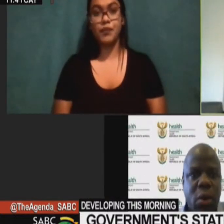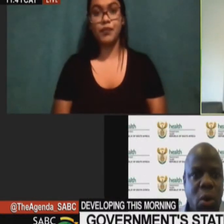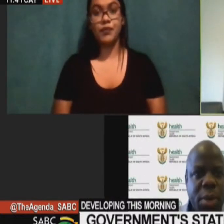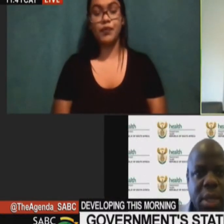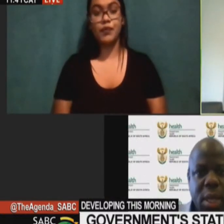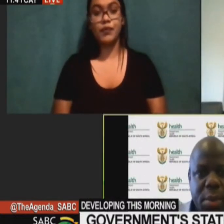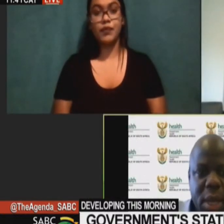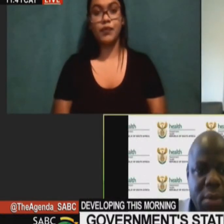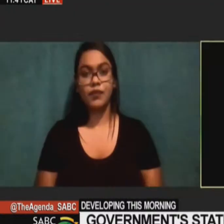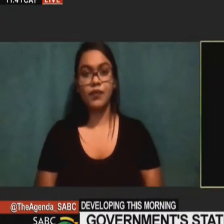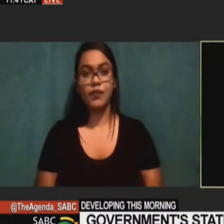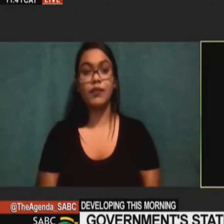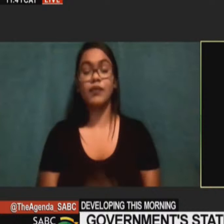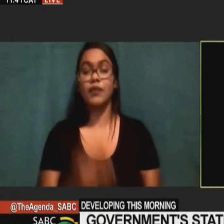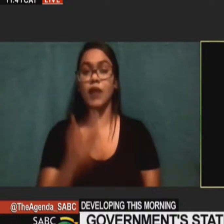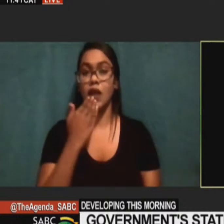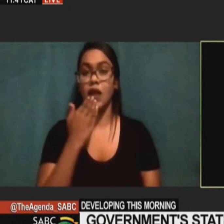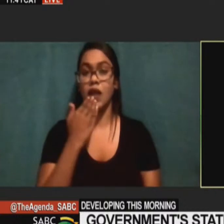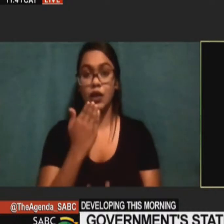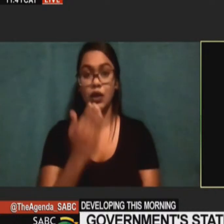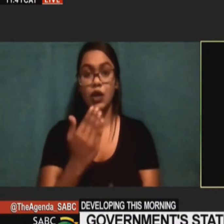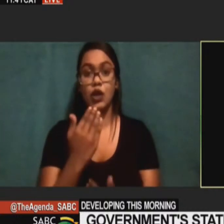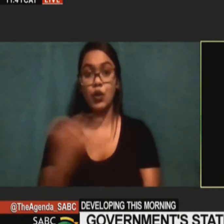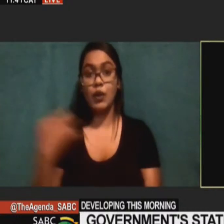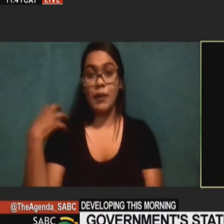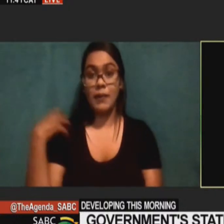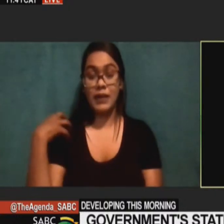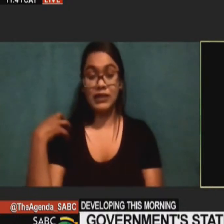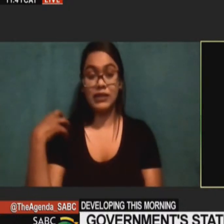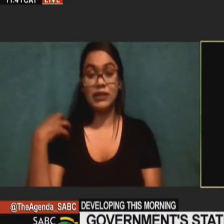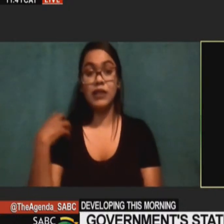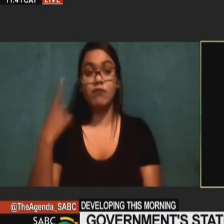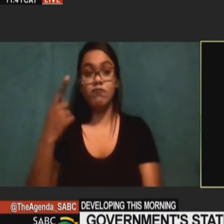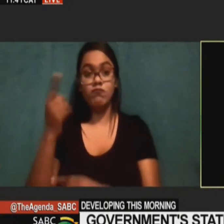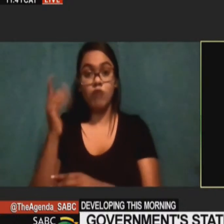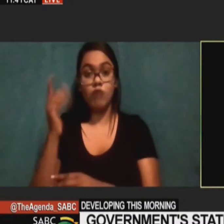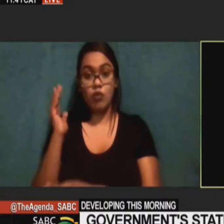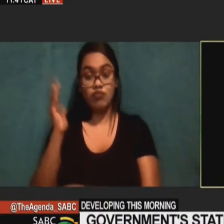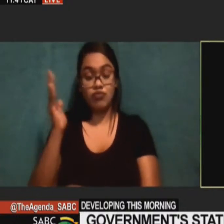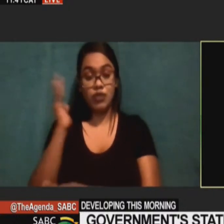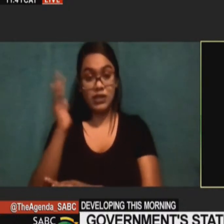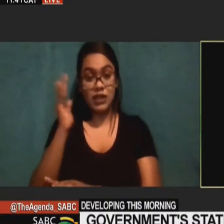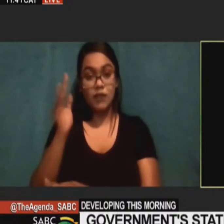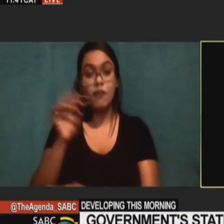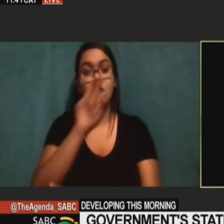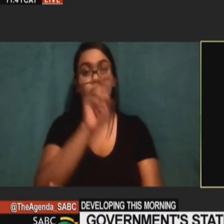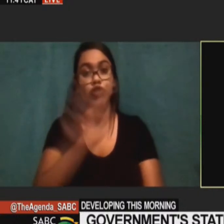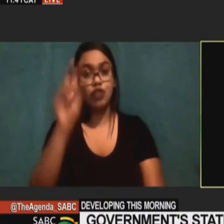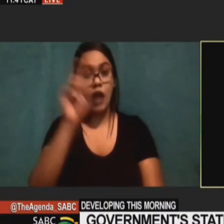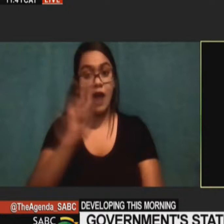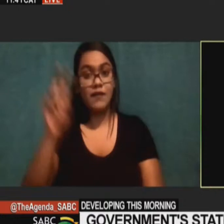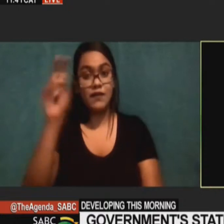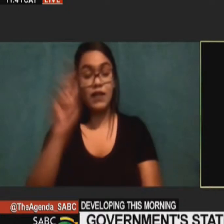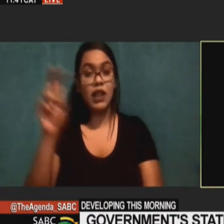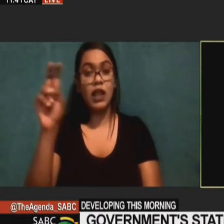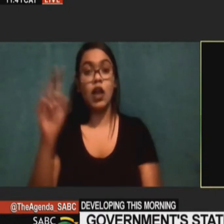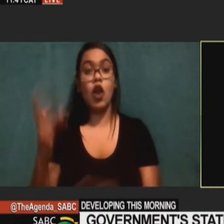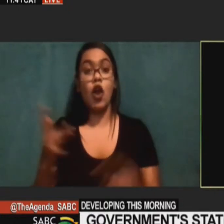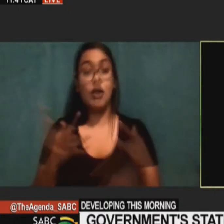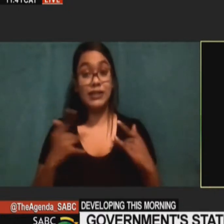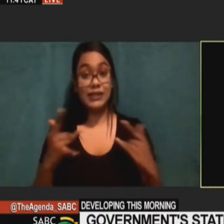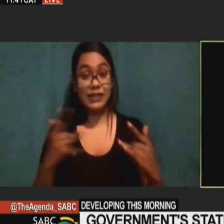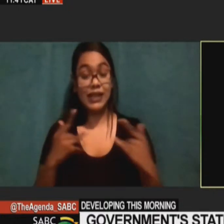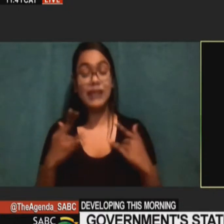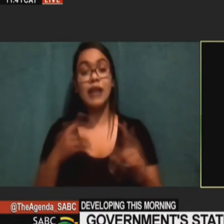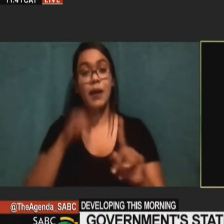Thank you, Mr. Emiela, for that presentation as far as travel is concerned. Somebody was telling me that South Africa